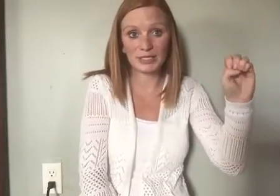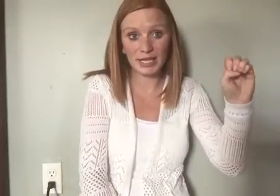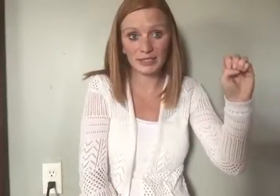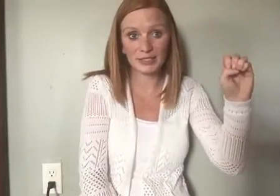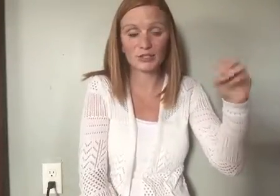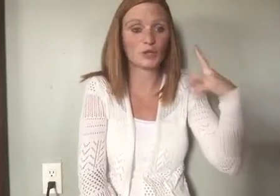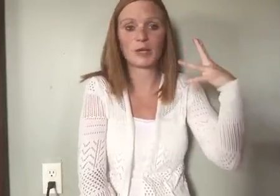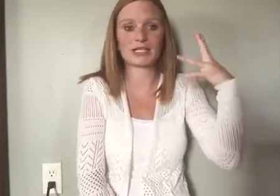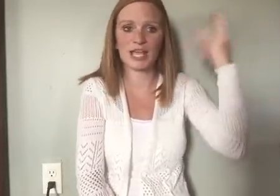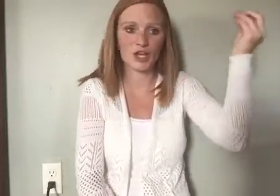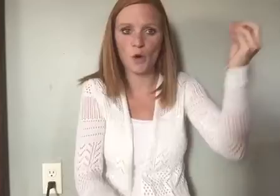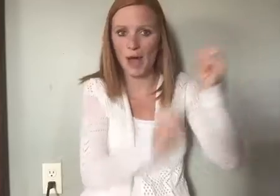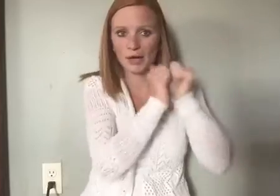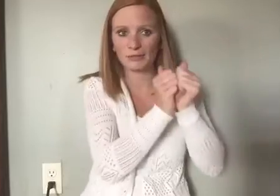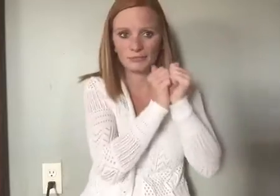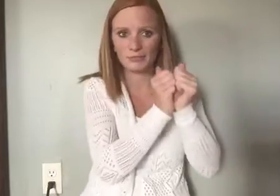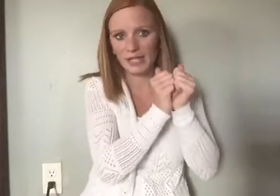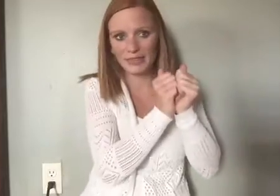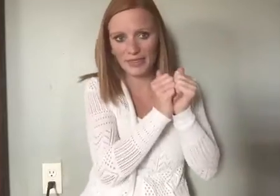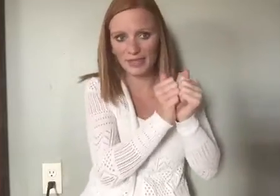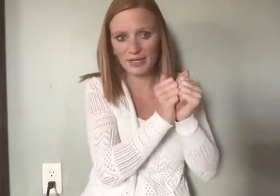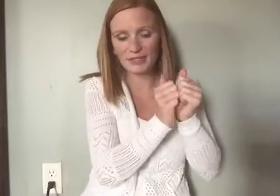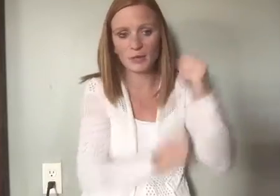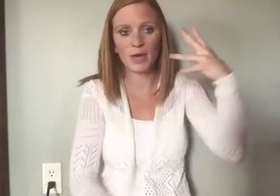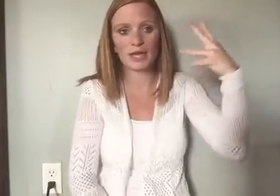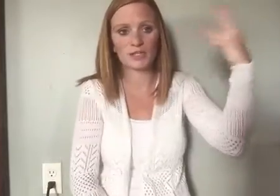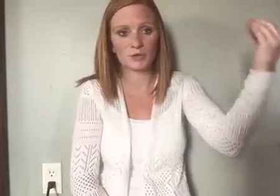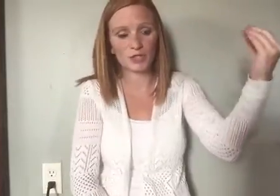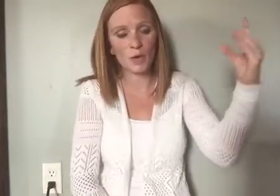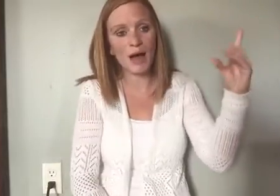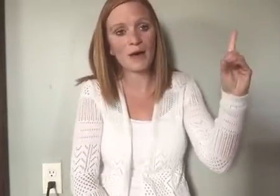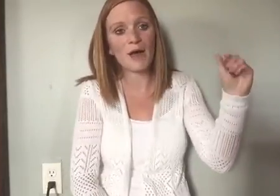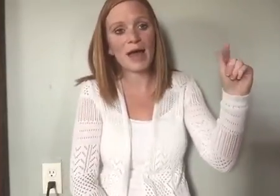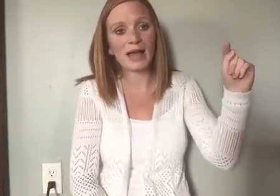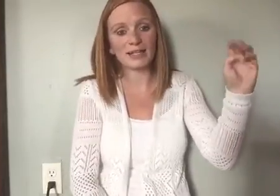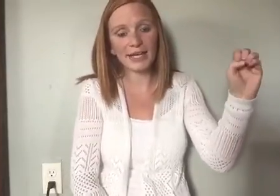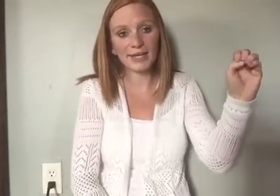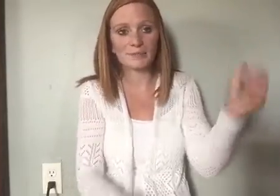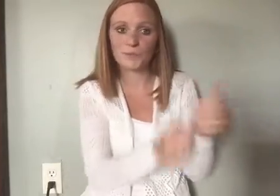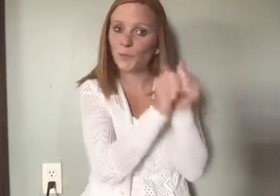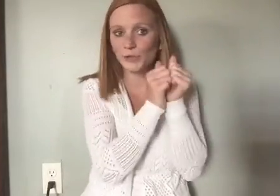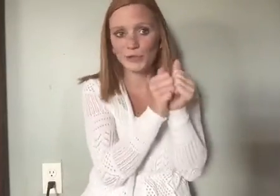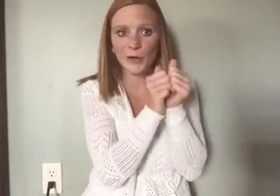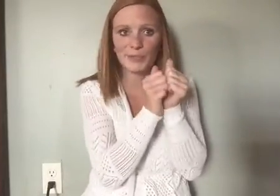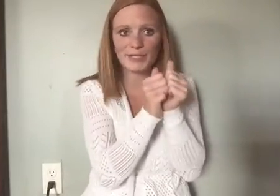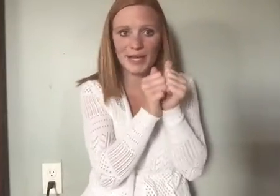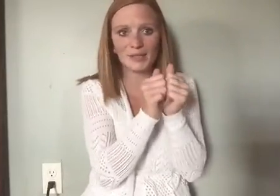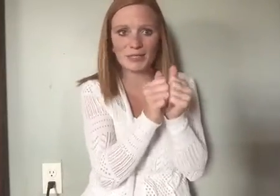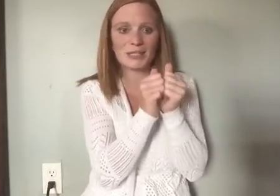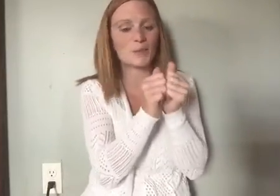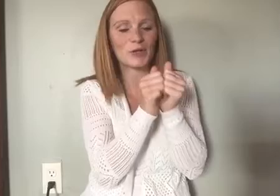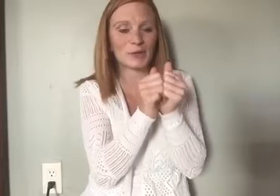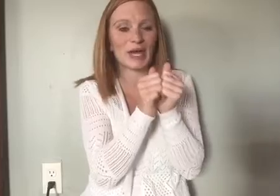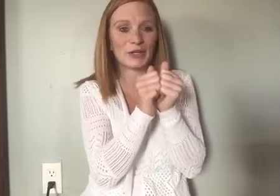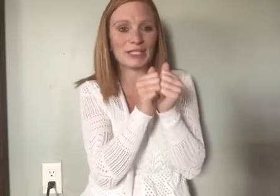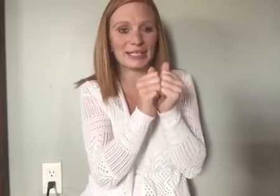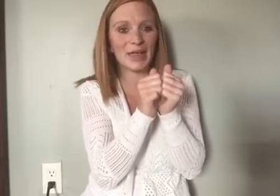date. So you wouldn't say go out and then this, okay? So it's go out on a date or you're going steady with someone, okay? You're together